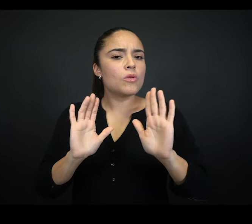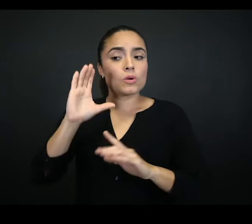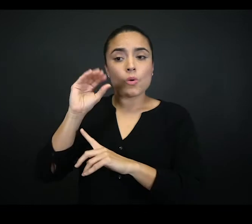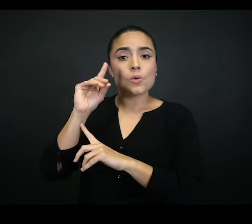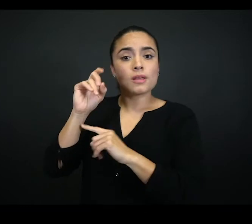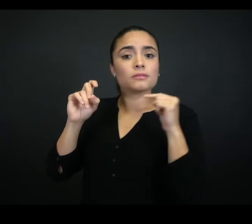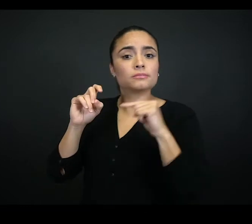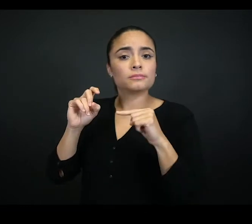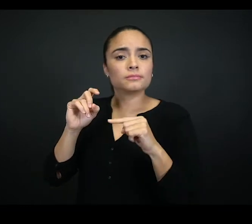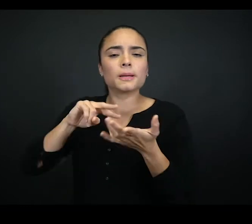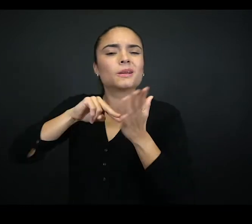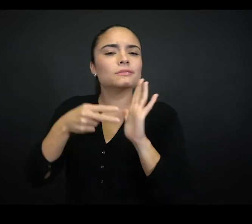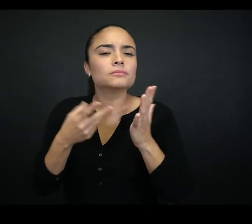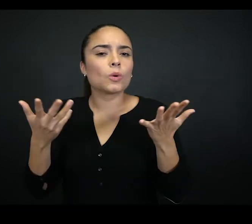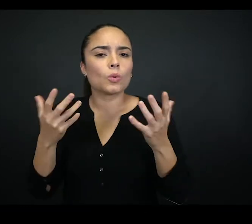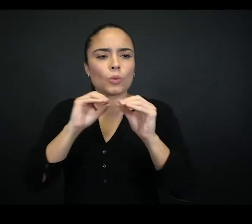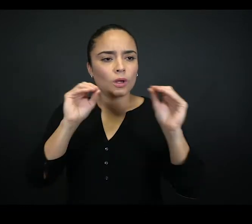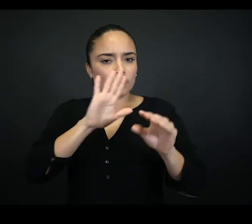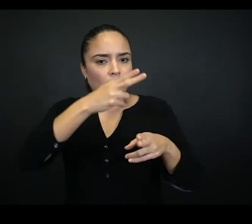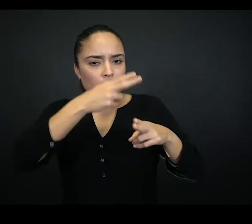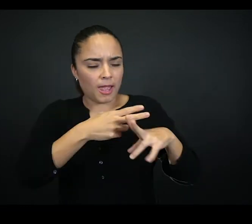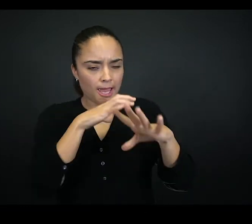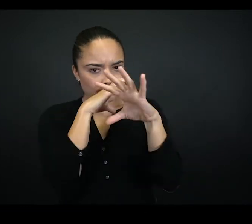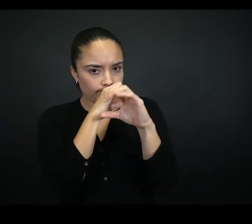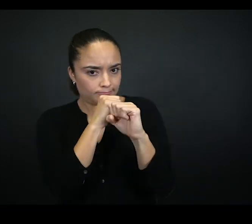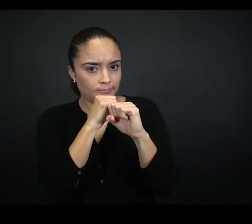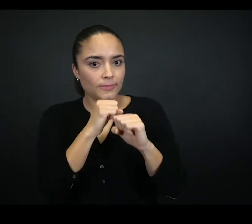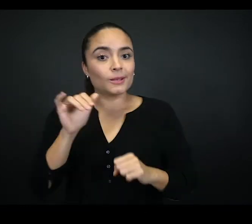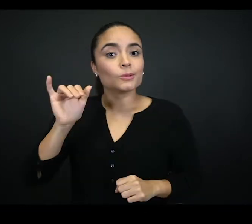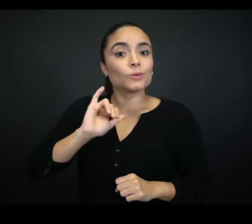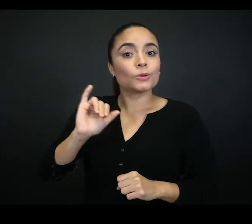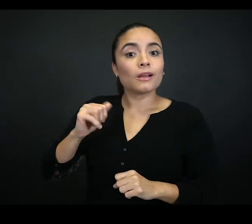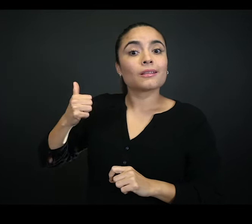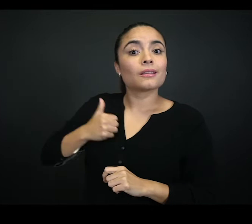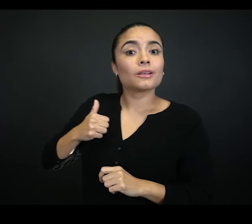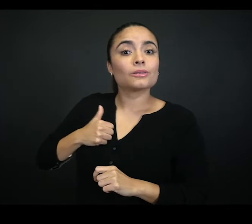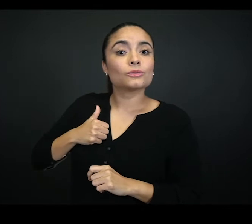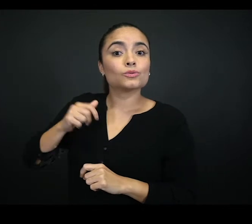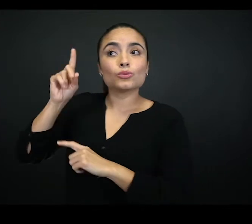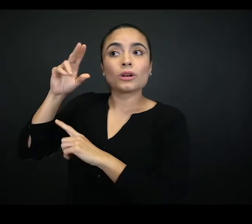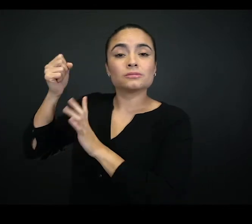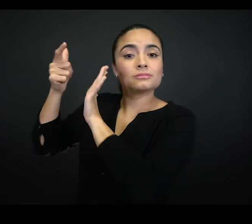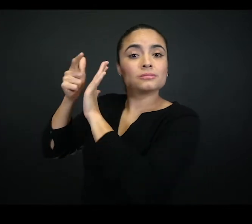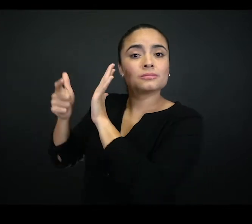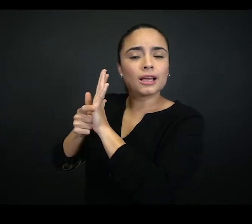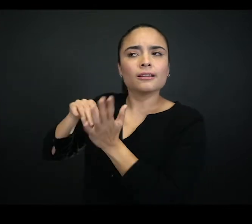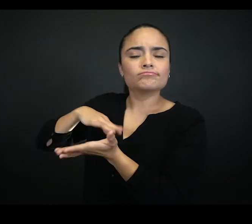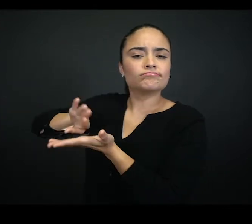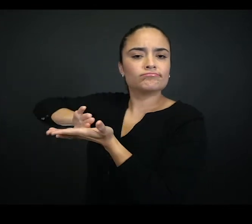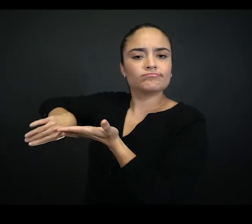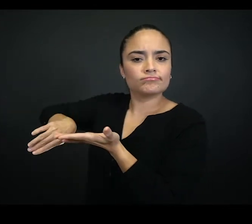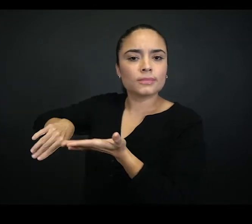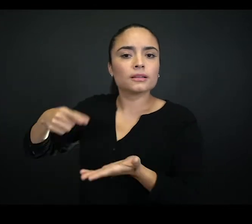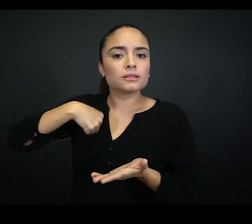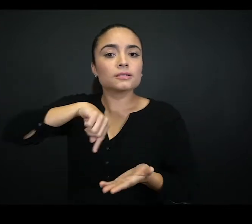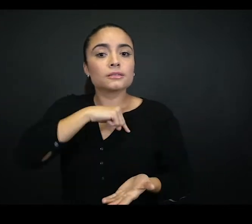in the supervised injection site. We have an exemption from the Canada drug laws so that people can use here without